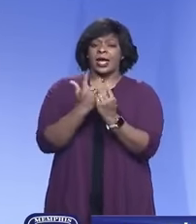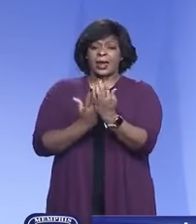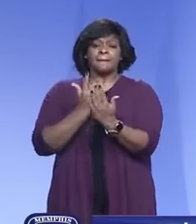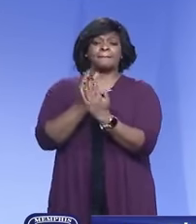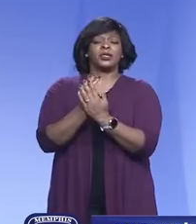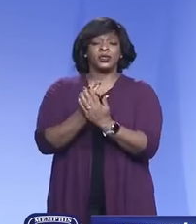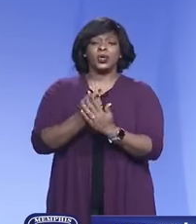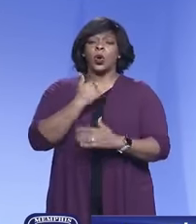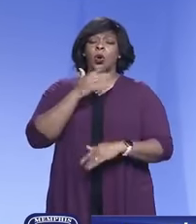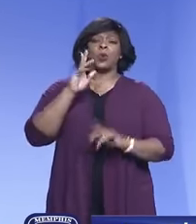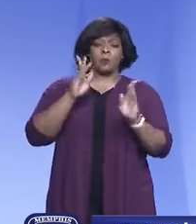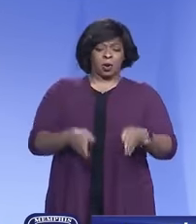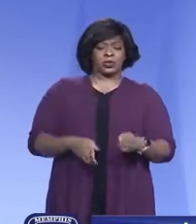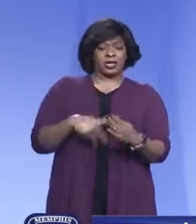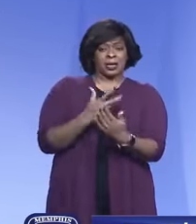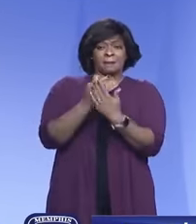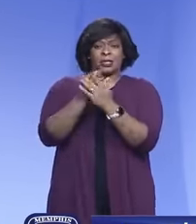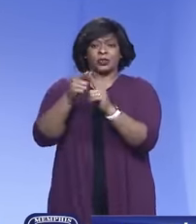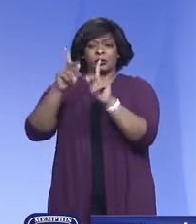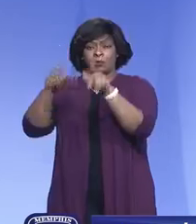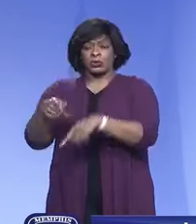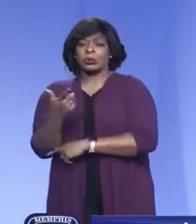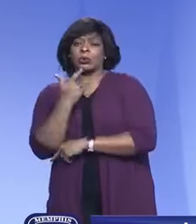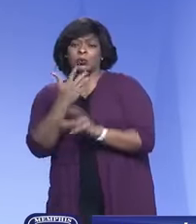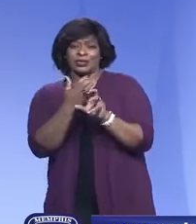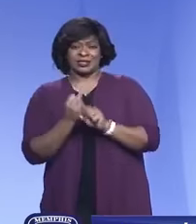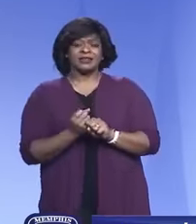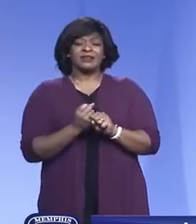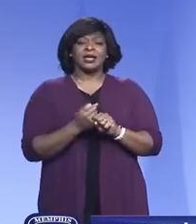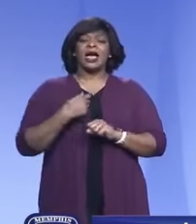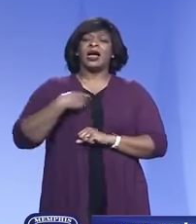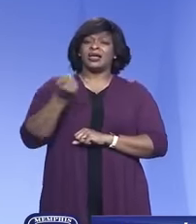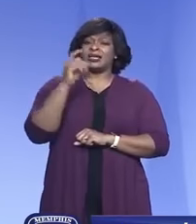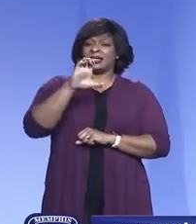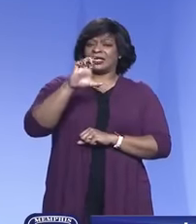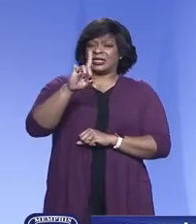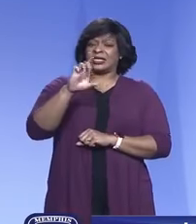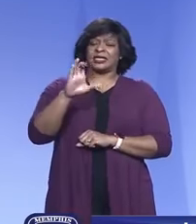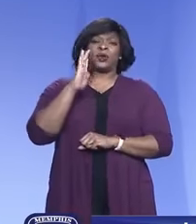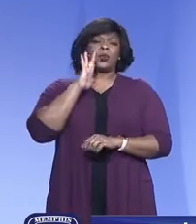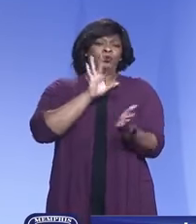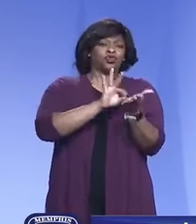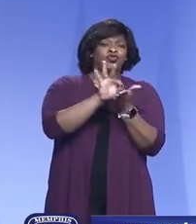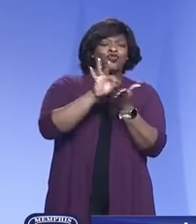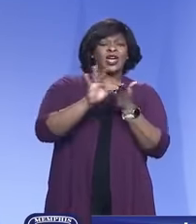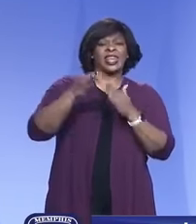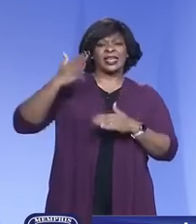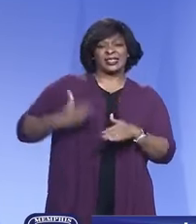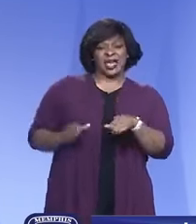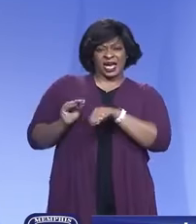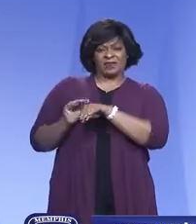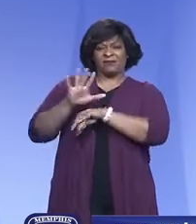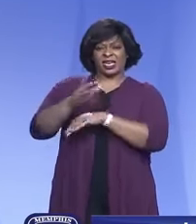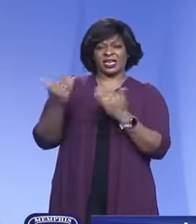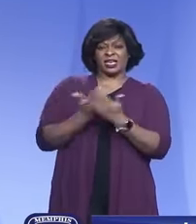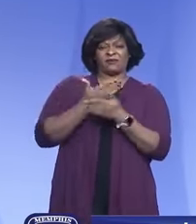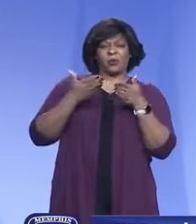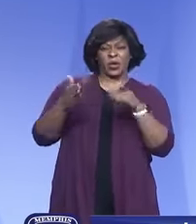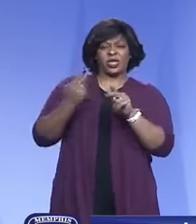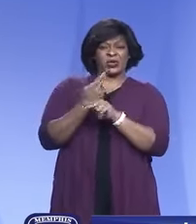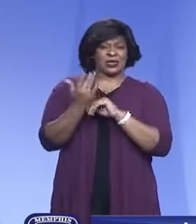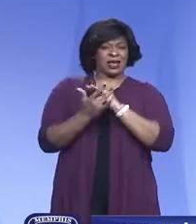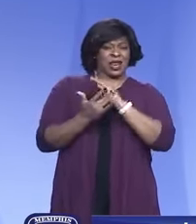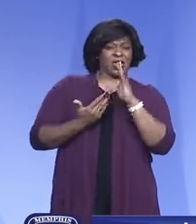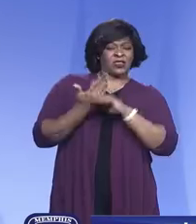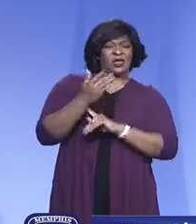and who it was administered to. And then I also understand the CDC will be tracking side effects in a new way using technology